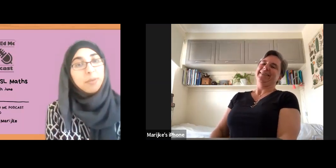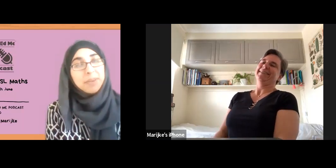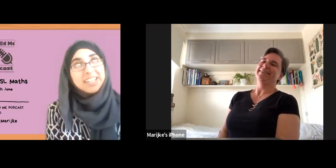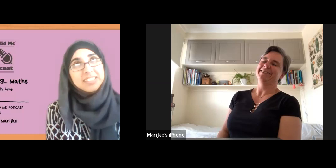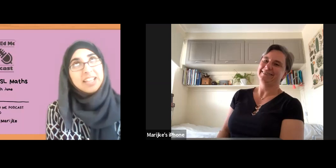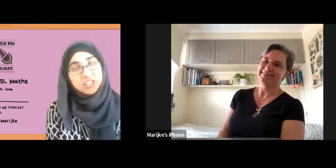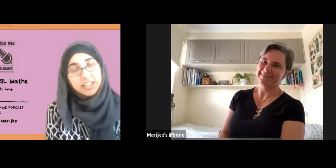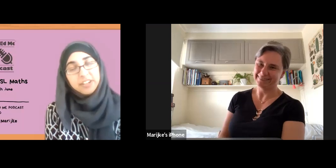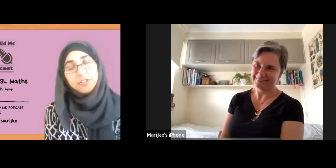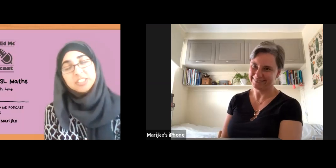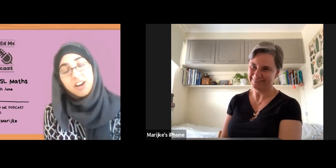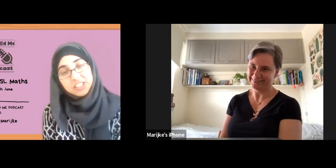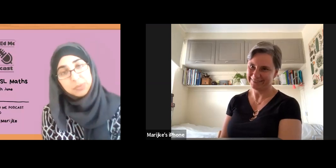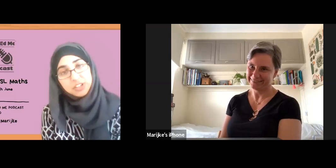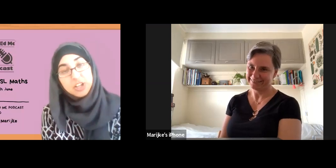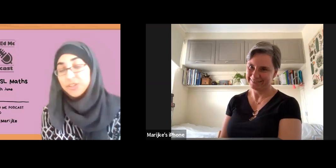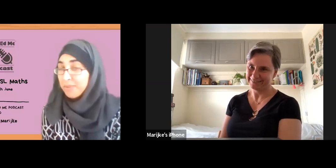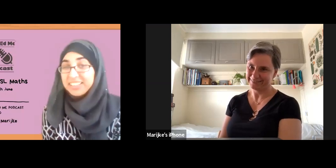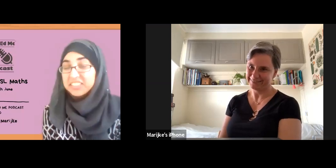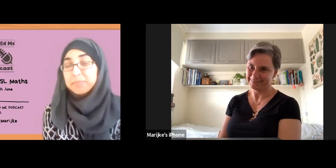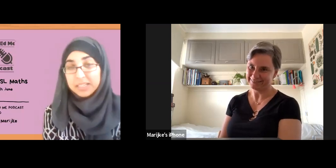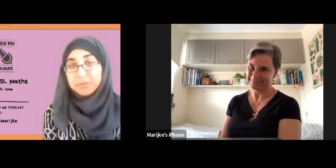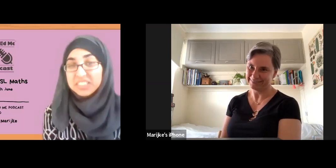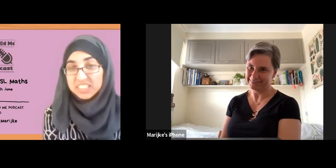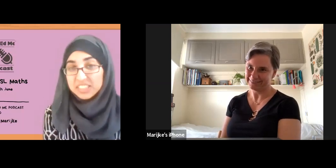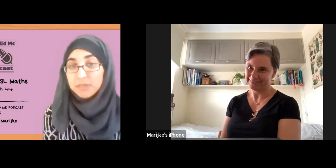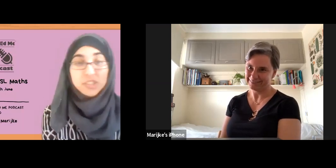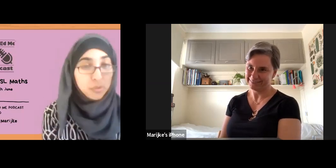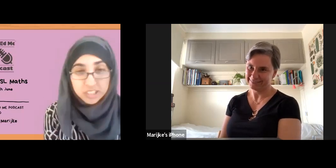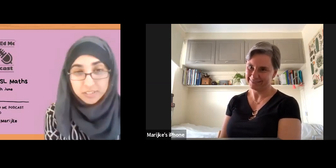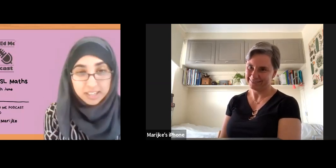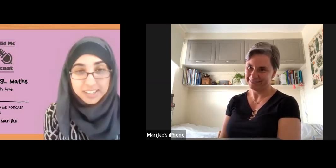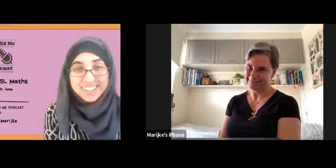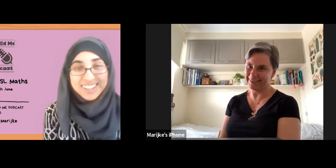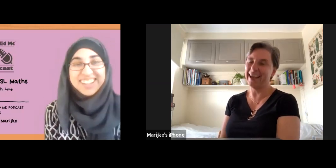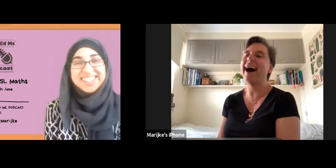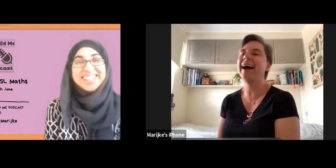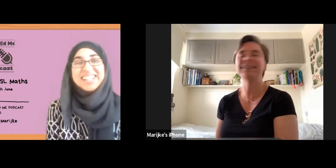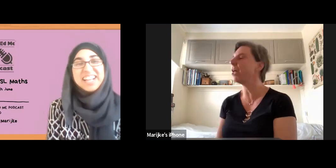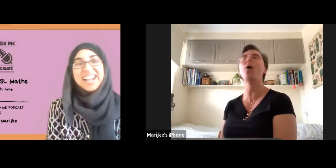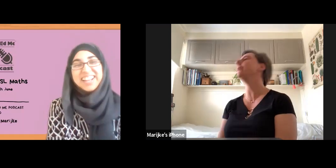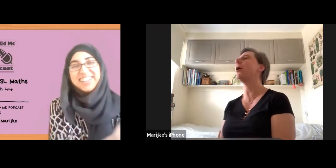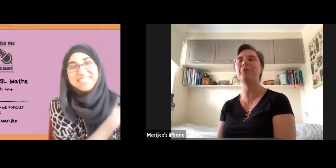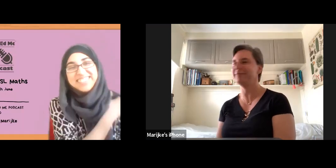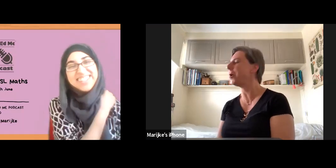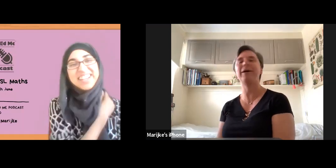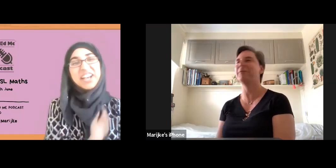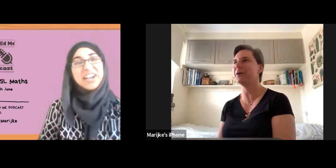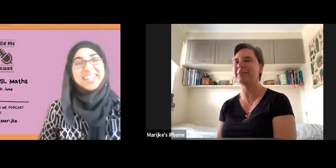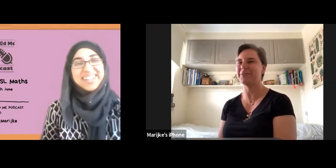pick an engineering or an arts one, you might need some paper and scissors. I'm just warning you there. No, I'm not doing stuff like